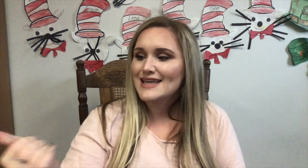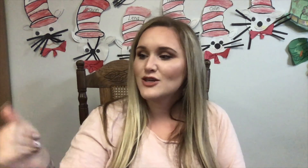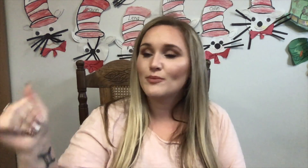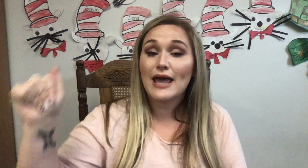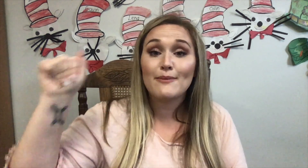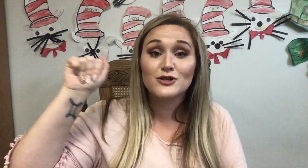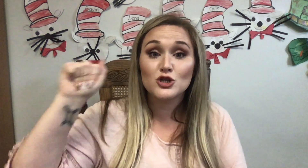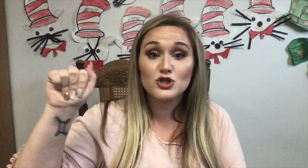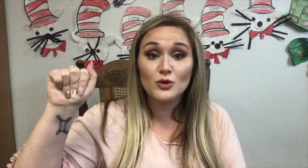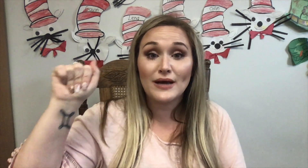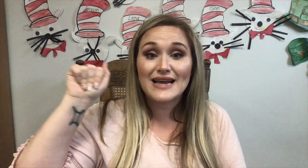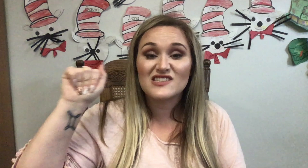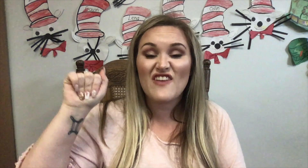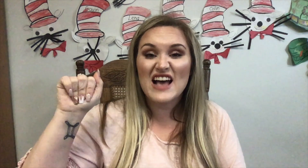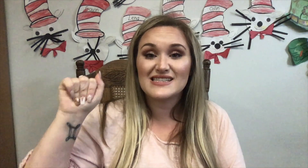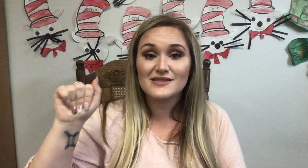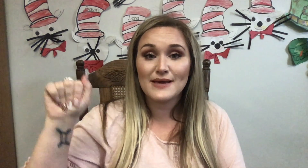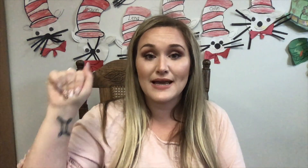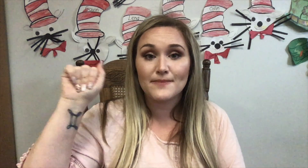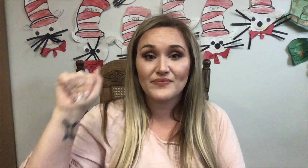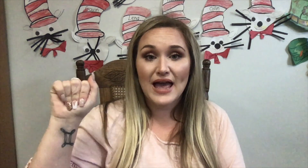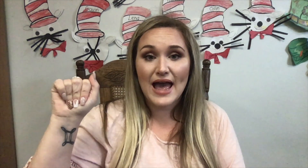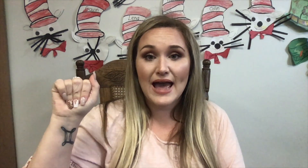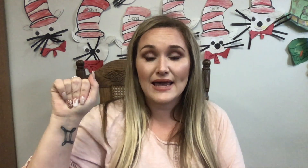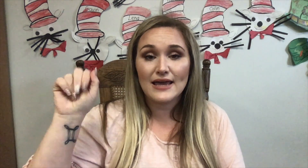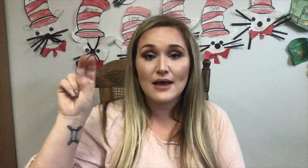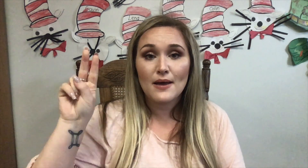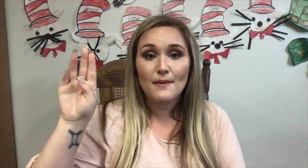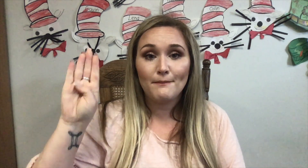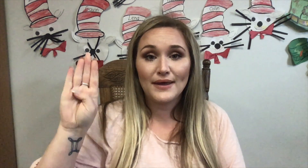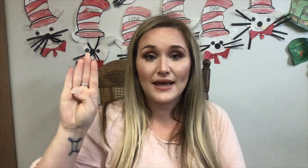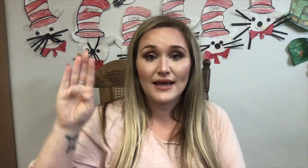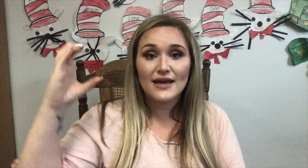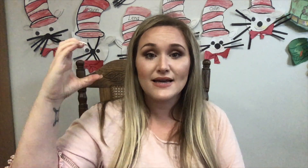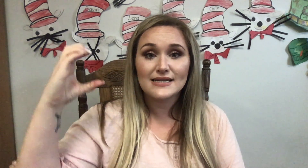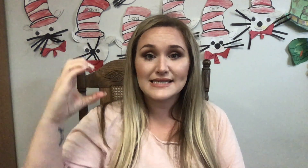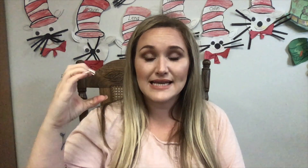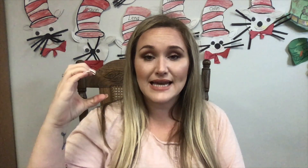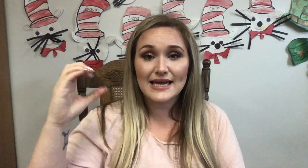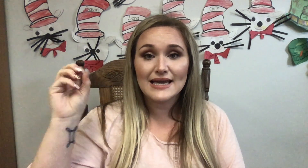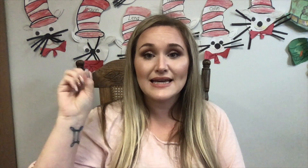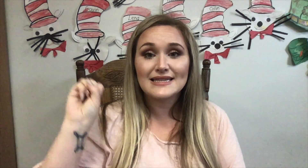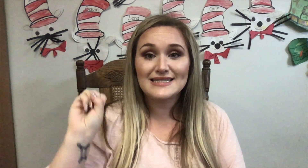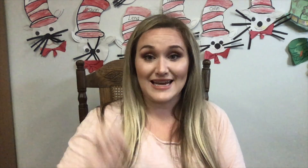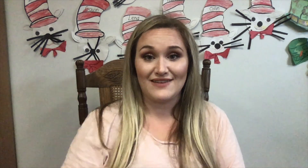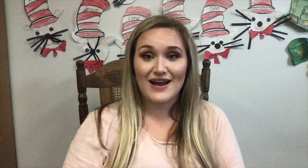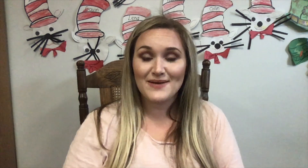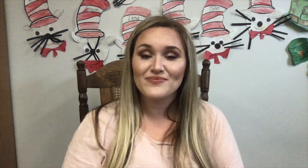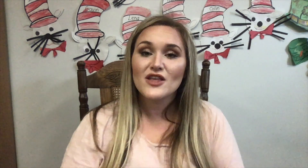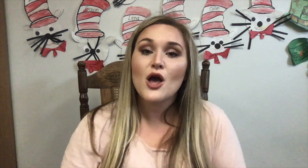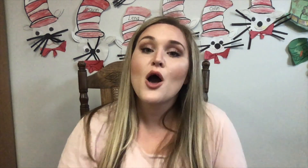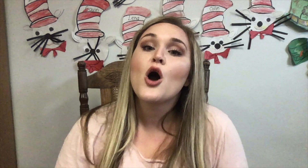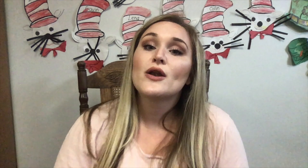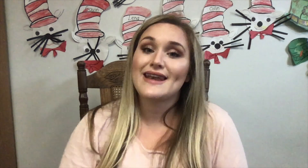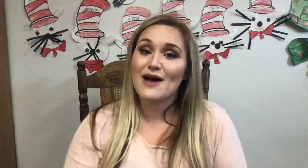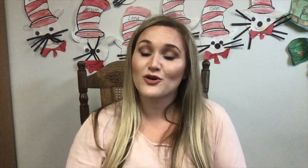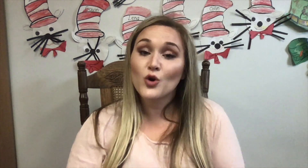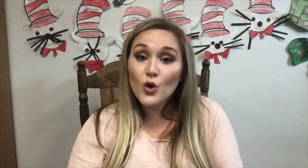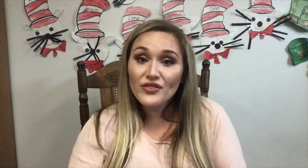you'll be able to do it as fast as me. A, B, C, D, right? Now, the cool thing